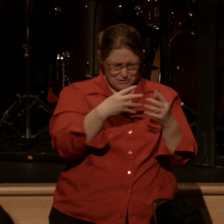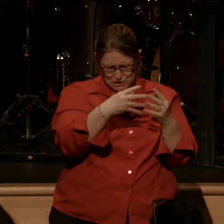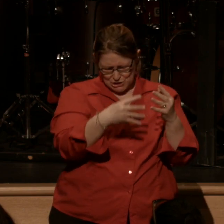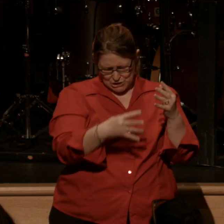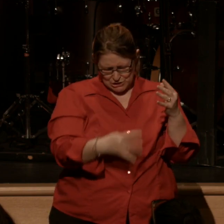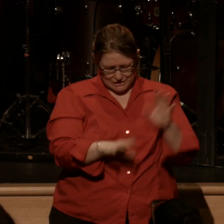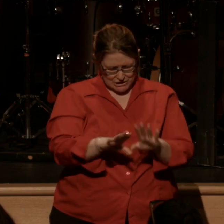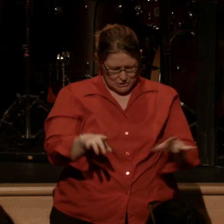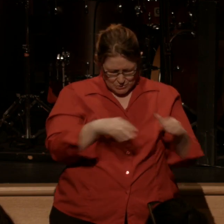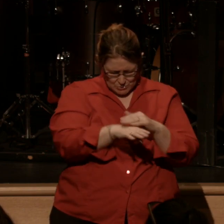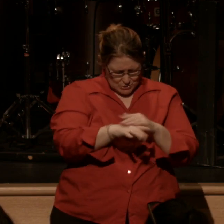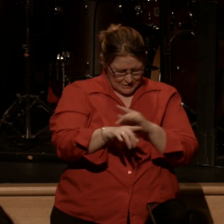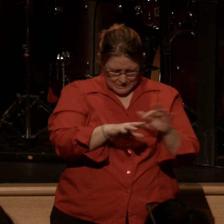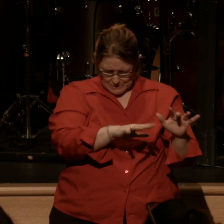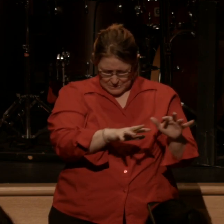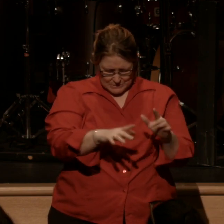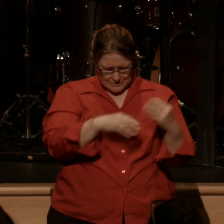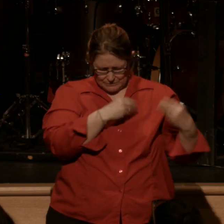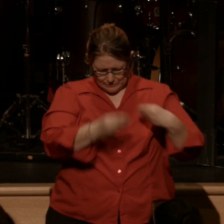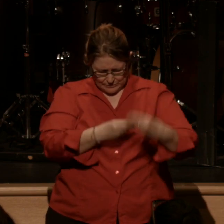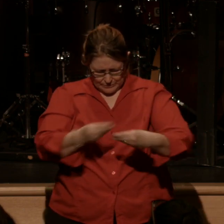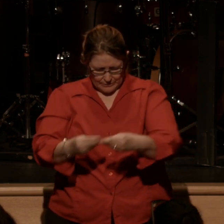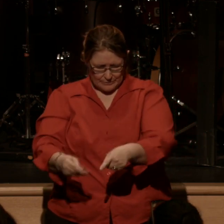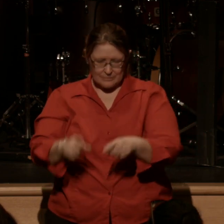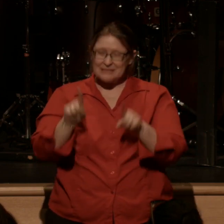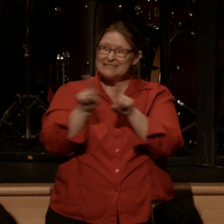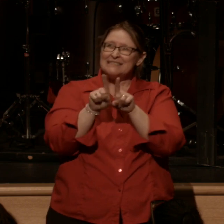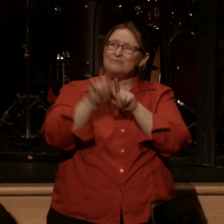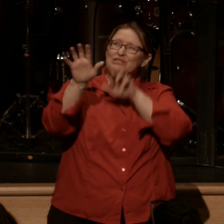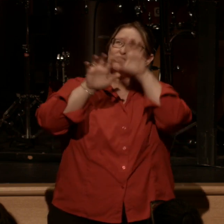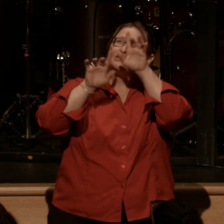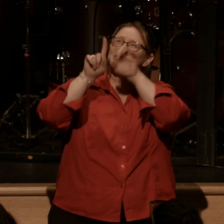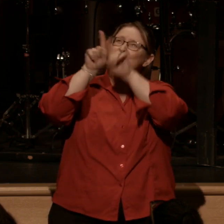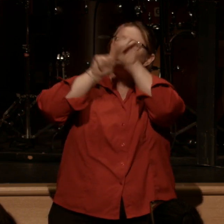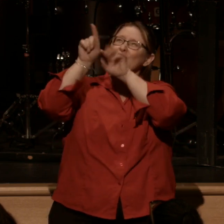of sand on the seashore. Wow.